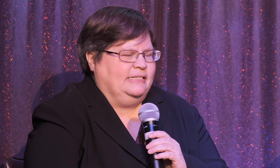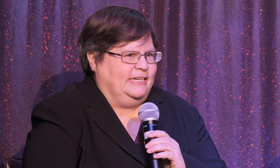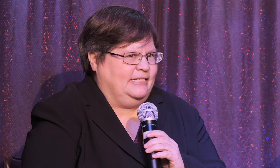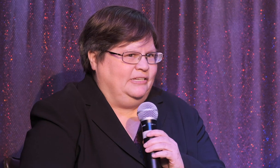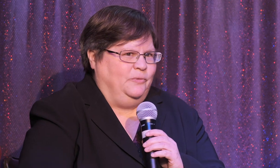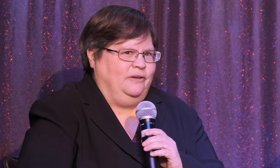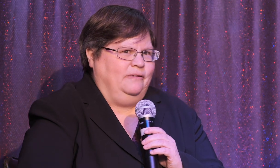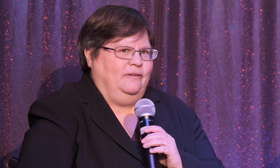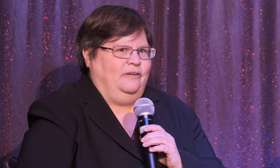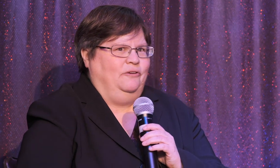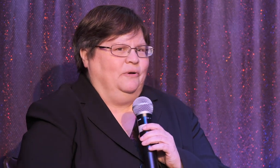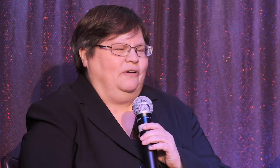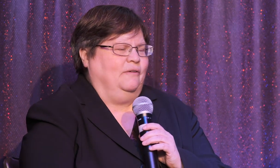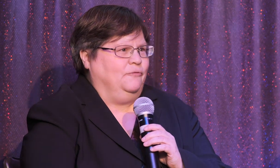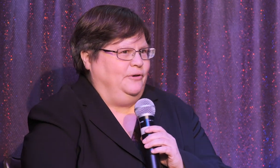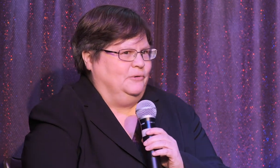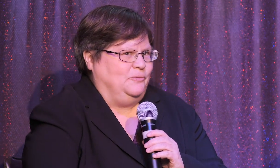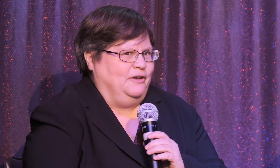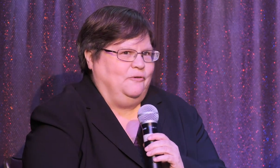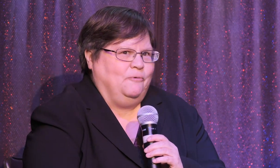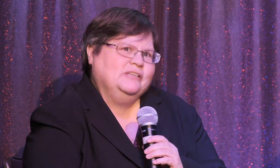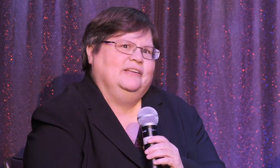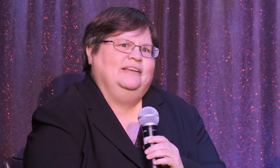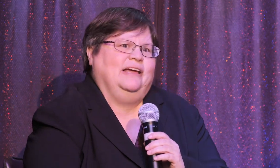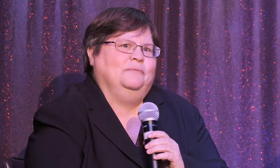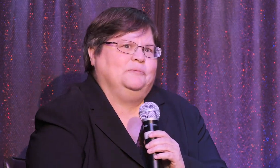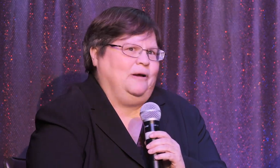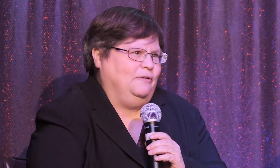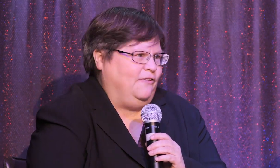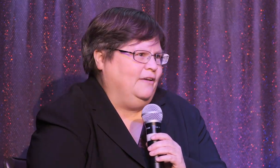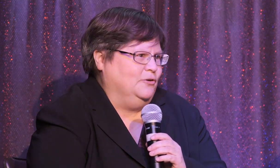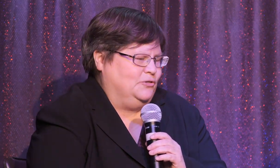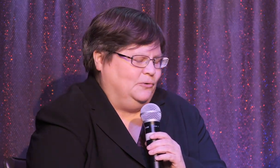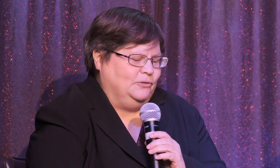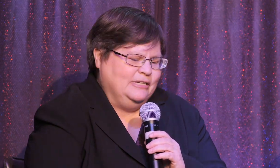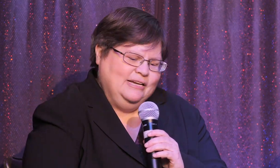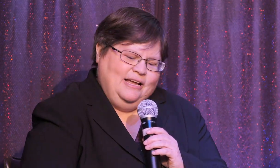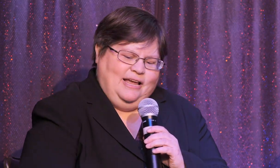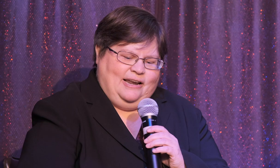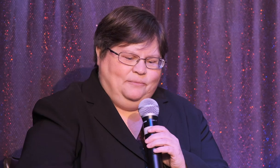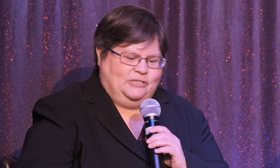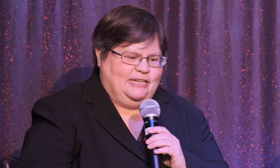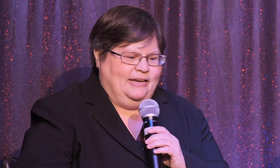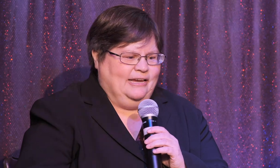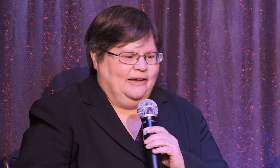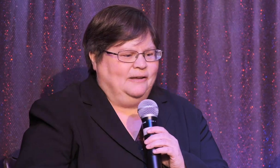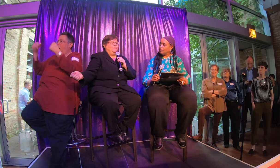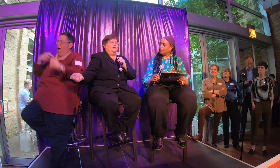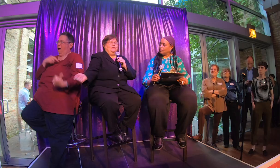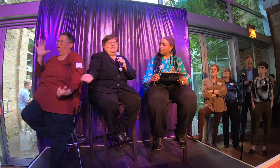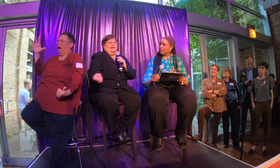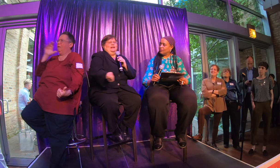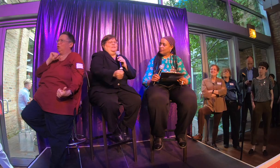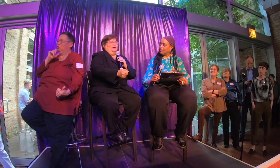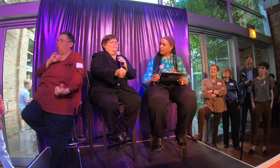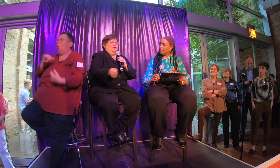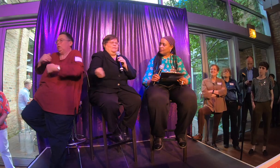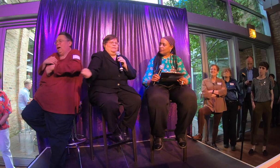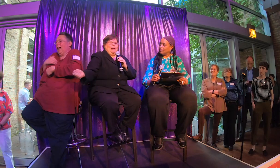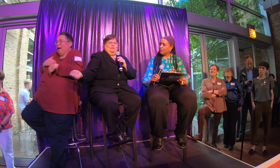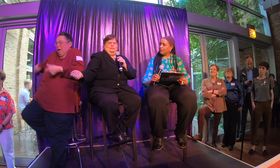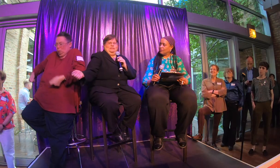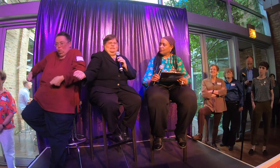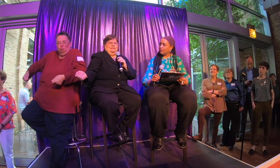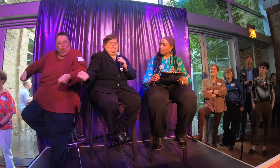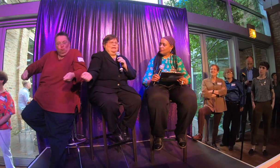the 1960s when Hubert Humphrey was running for president, I was probably 5 years old, and I was taking a red